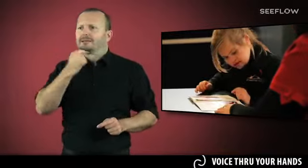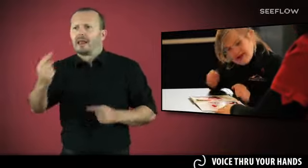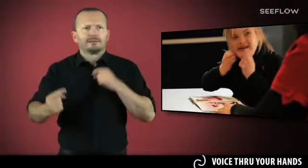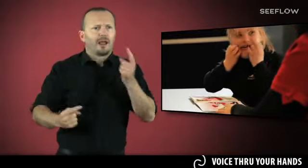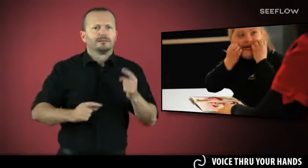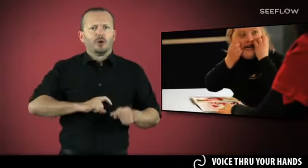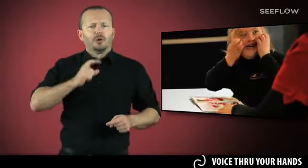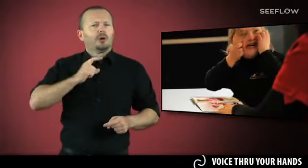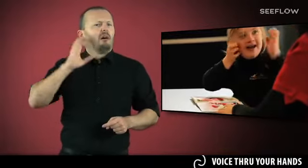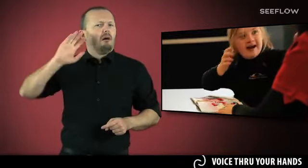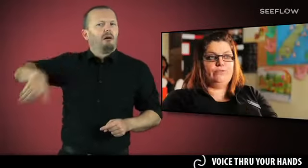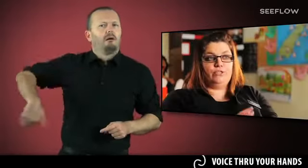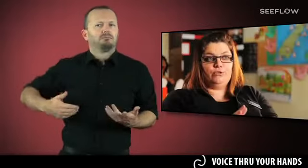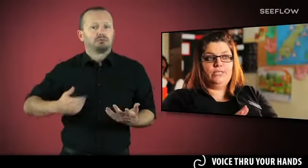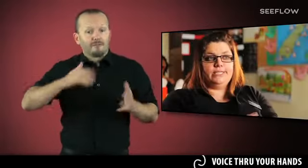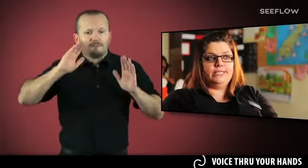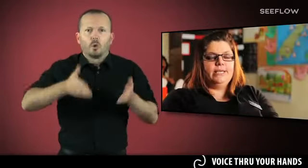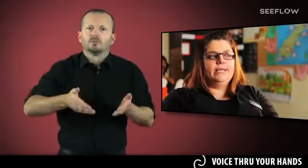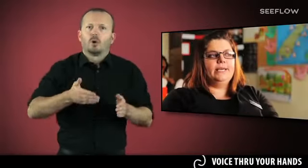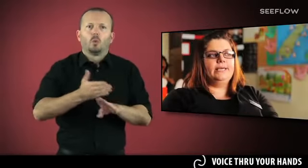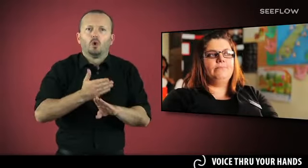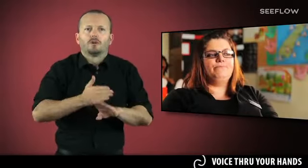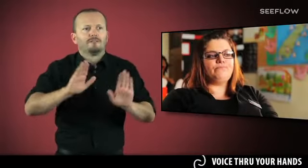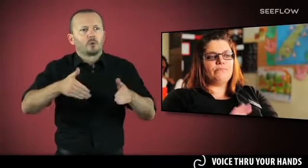that she attended, she was there for 2 years,